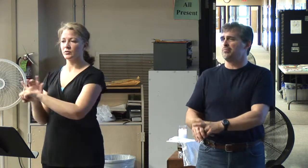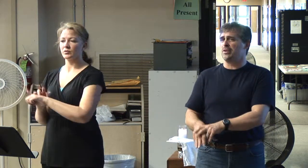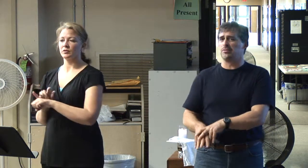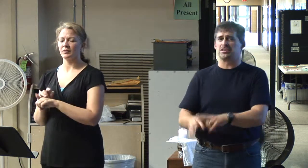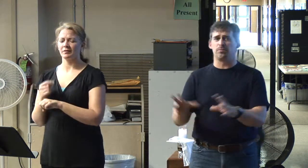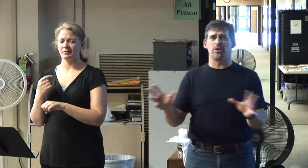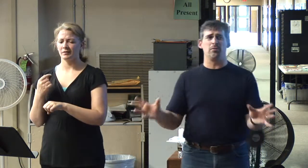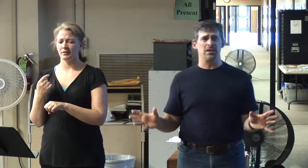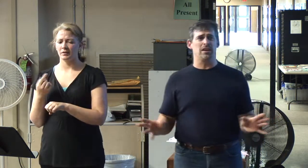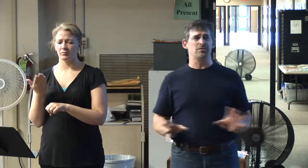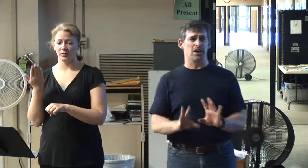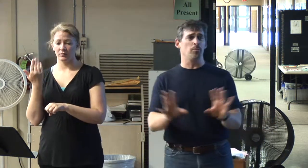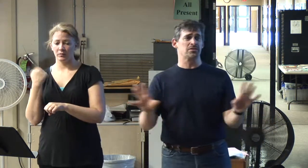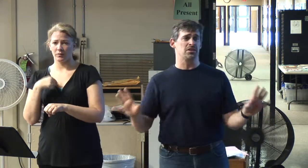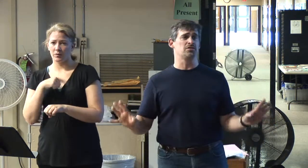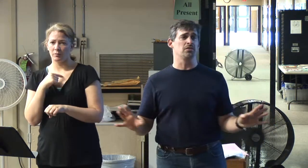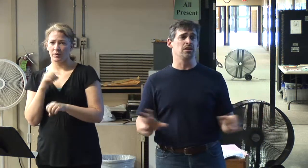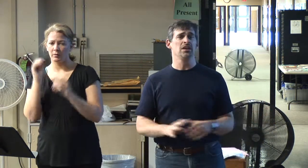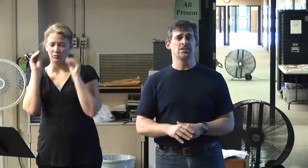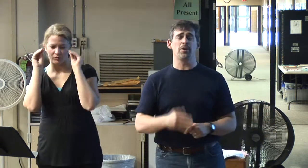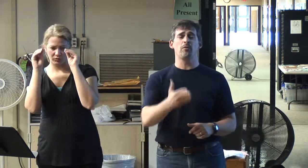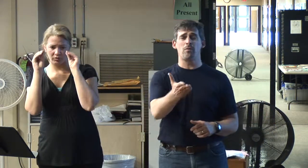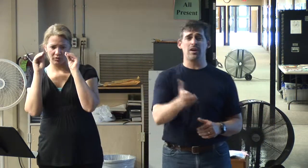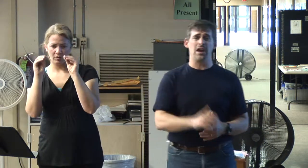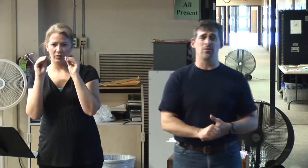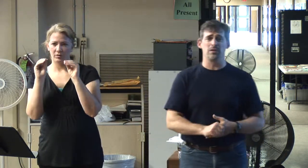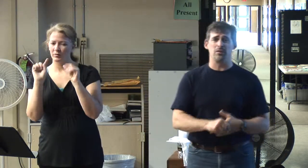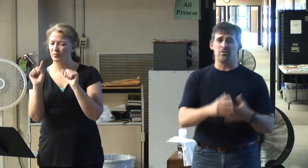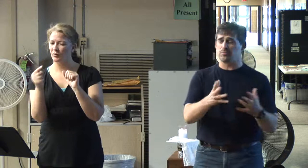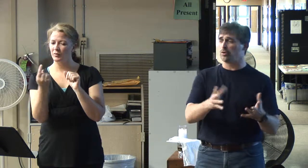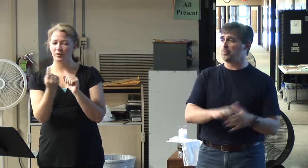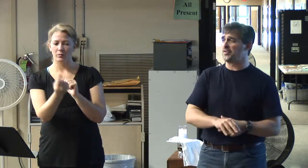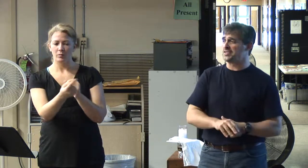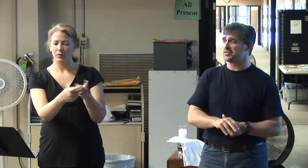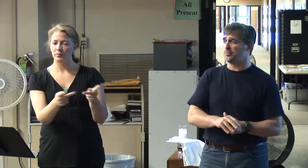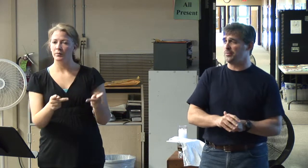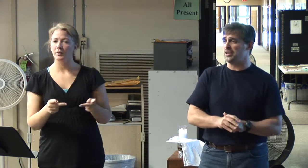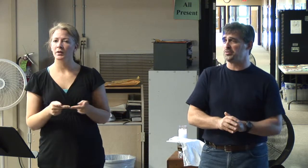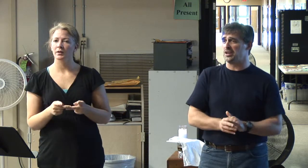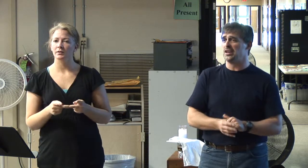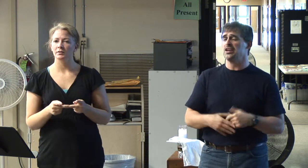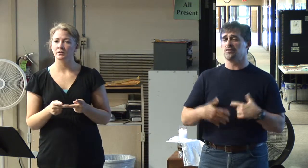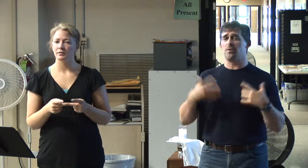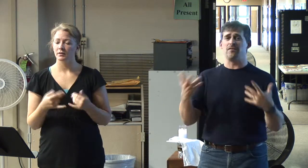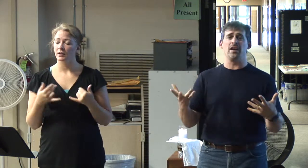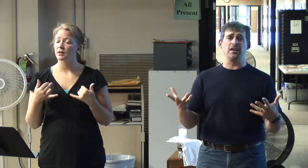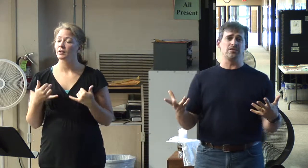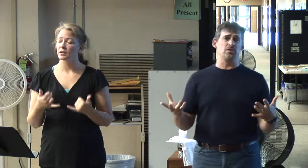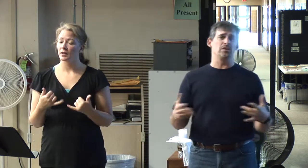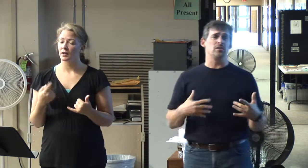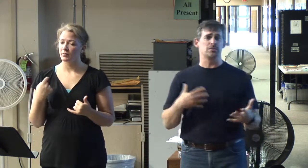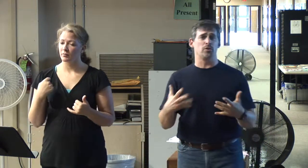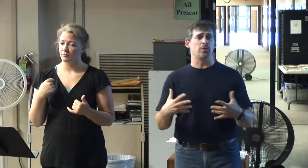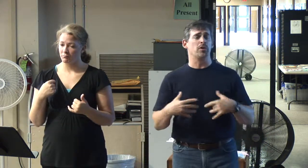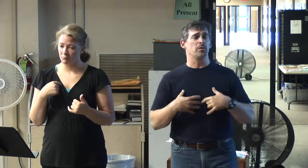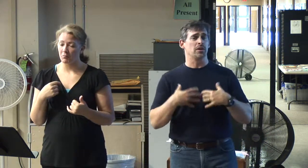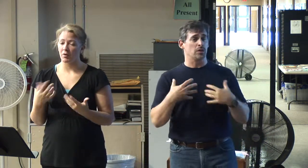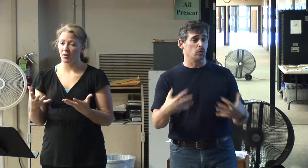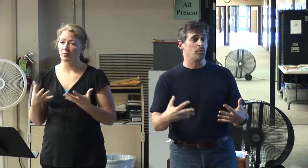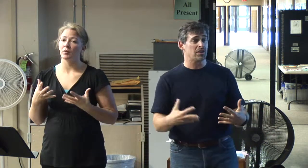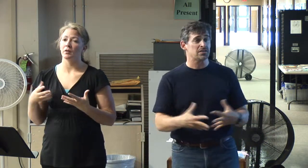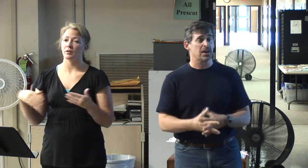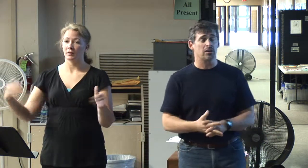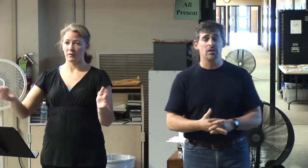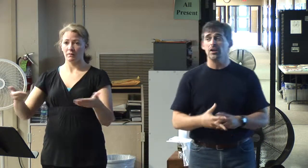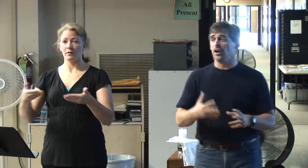And we need to be able to explore that. We need others to help us in that journey. It's part of why we're gathering, you know, a small group of us that we meet each week. So I want to invite each of you to explore that, whether